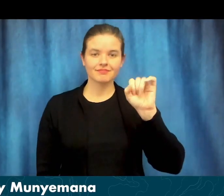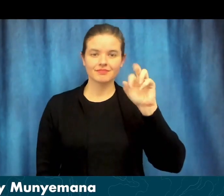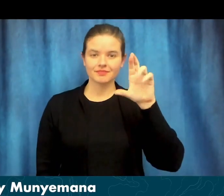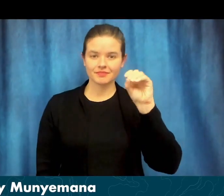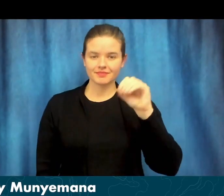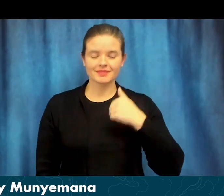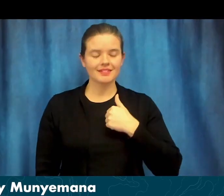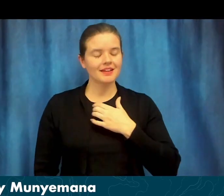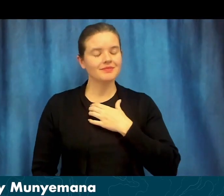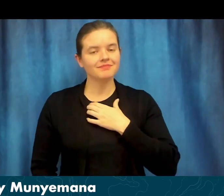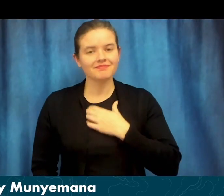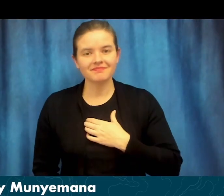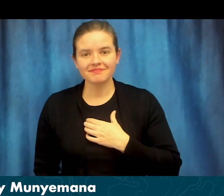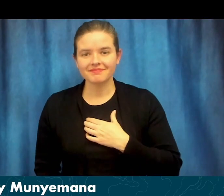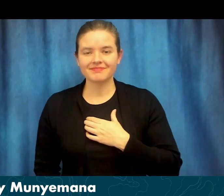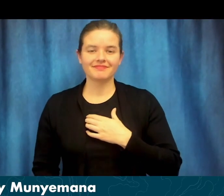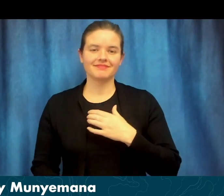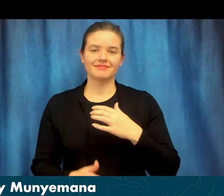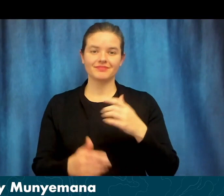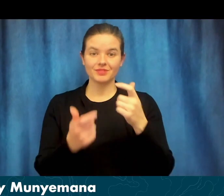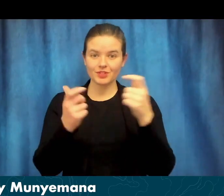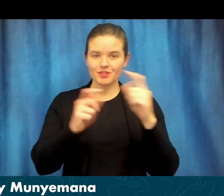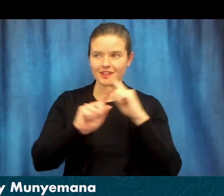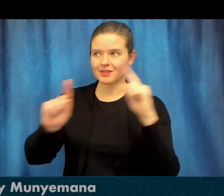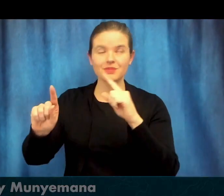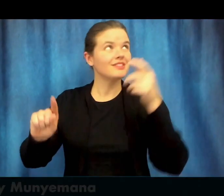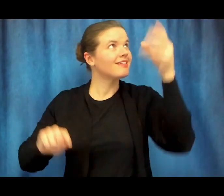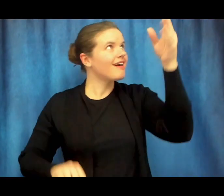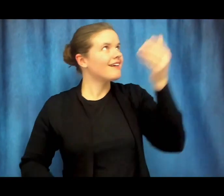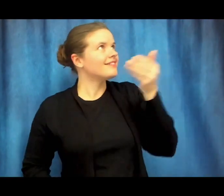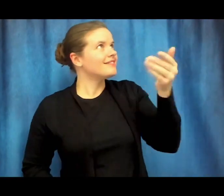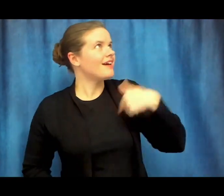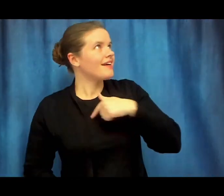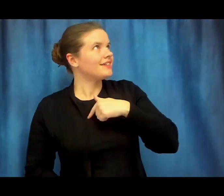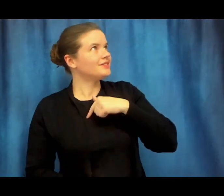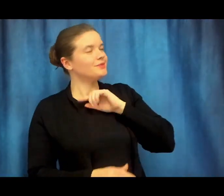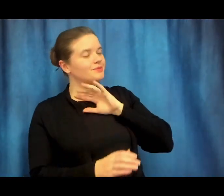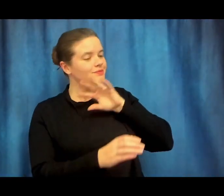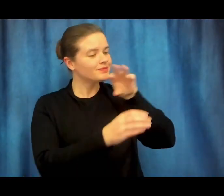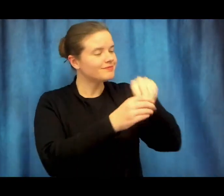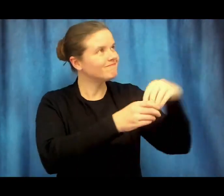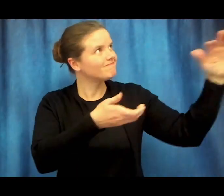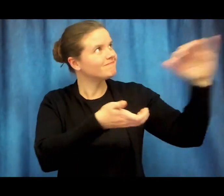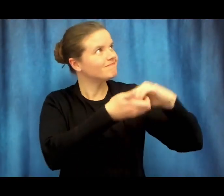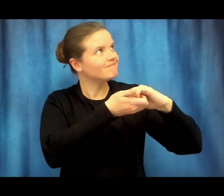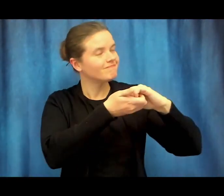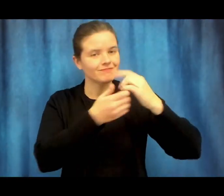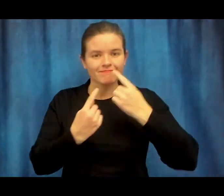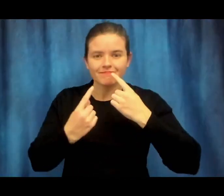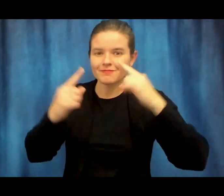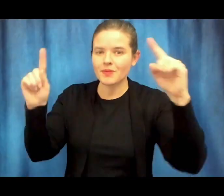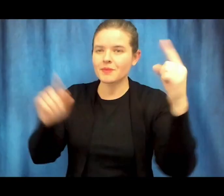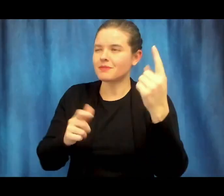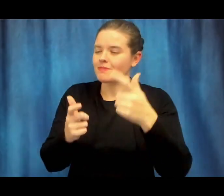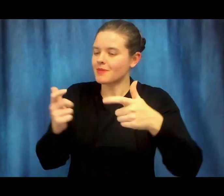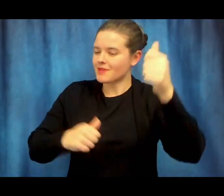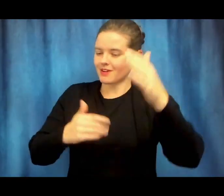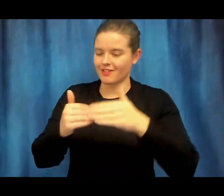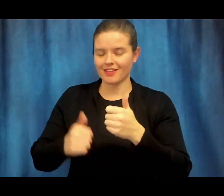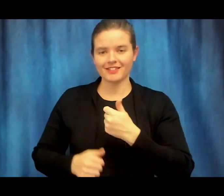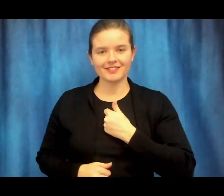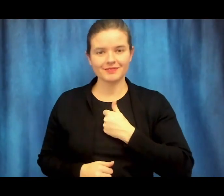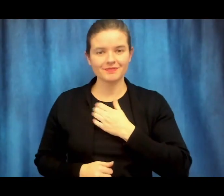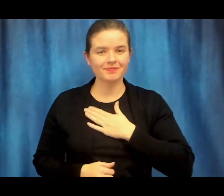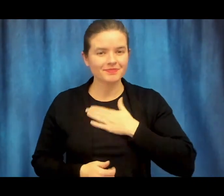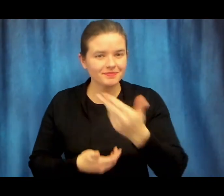my name is Isaro and I am passionate about the Great Commission because it is God's invitation to us to join and partner with him in accomplishing something that